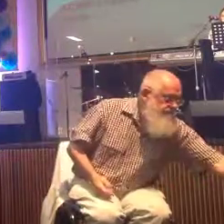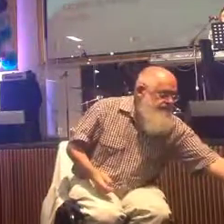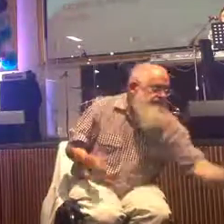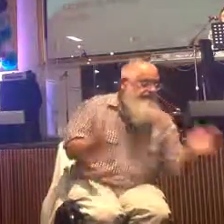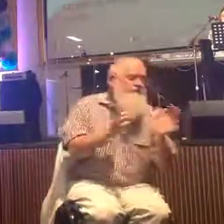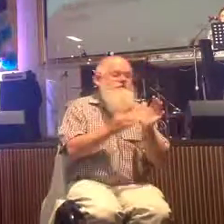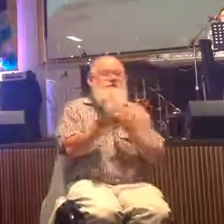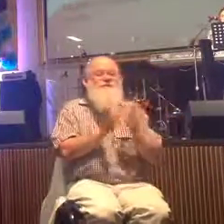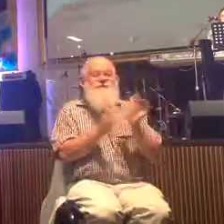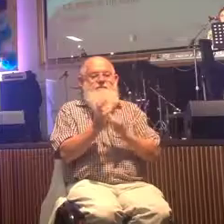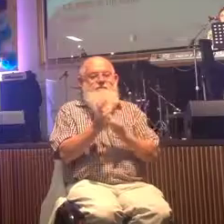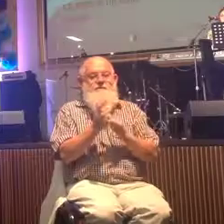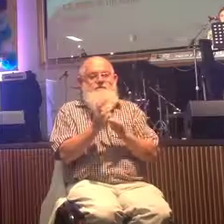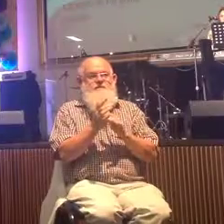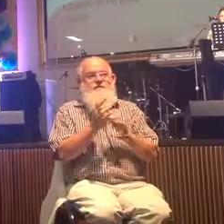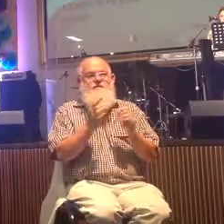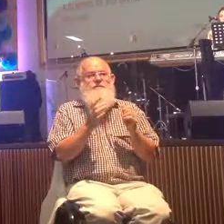Jesus,